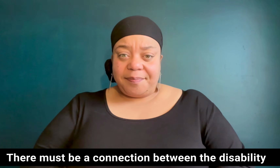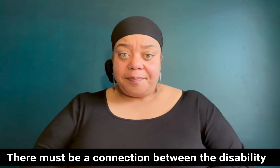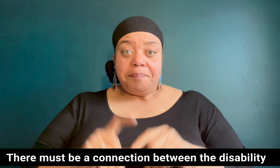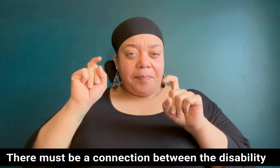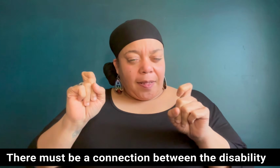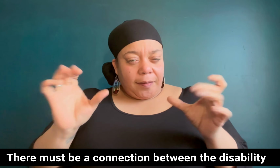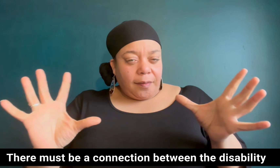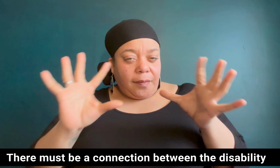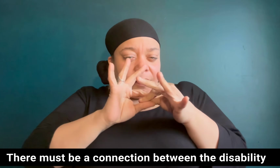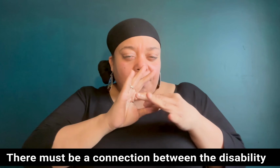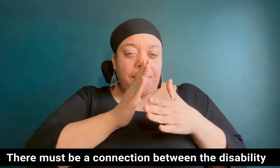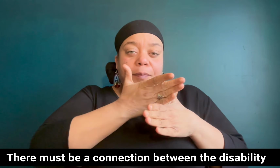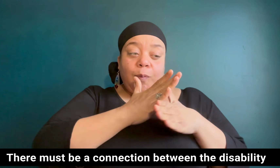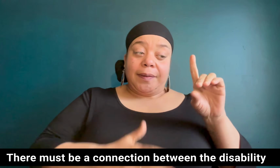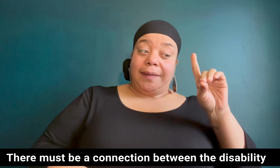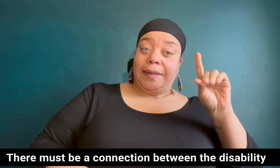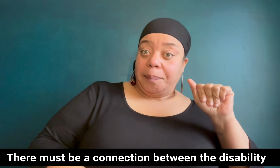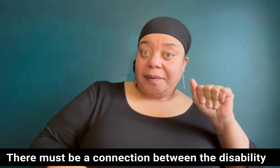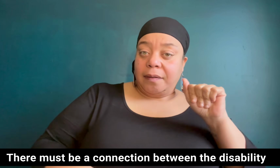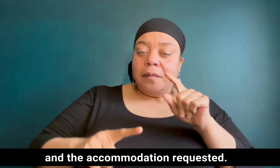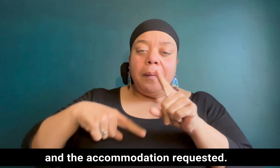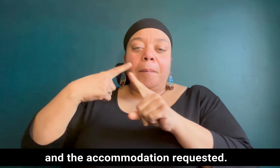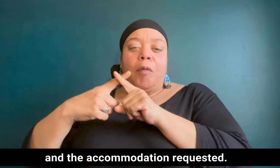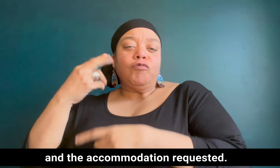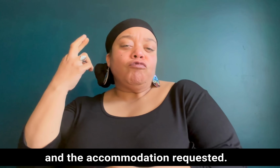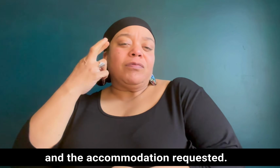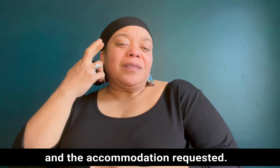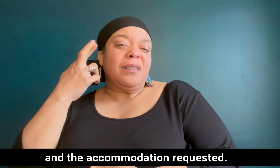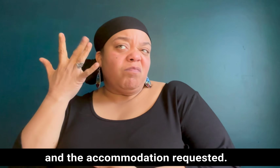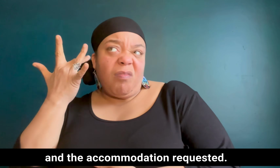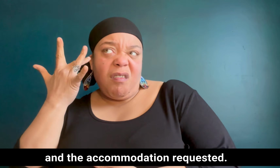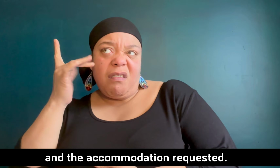There must be a connection between the disability and the accommodation requested.